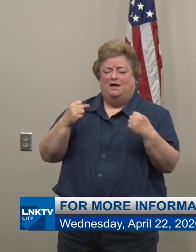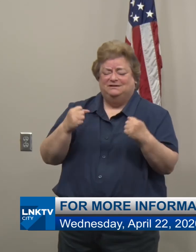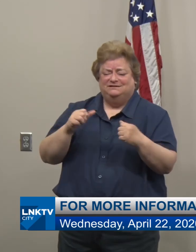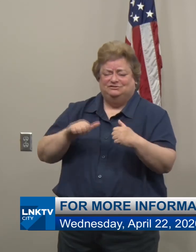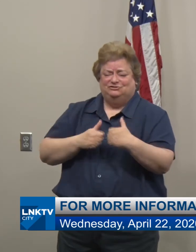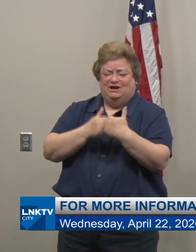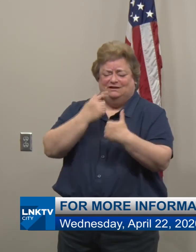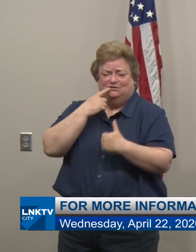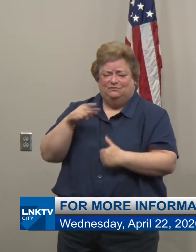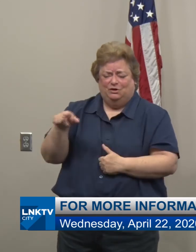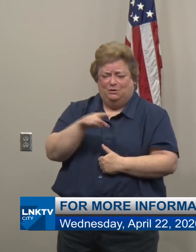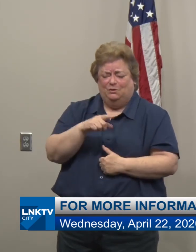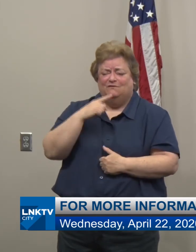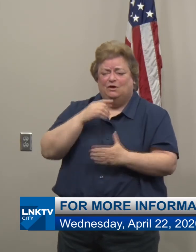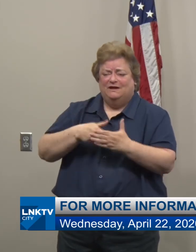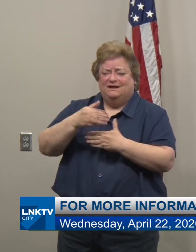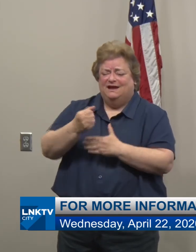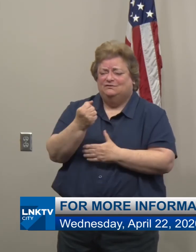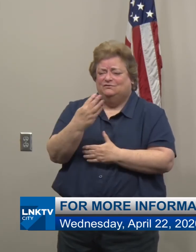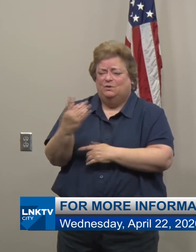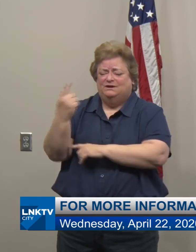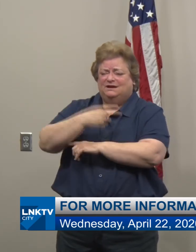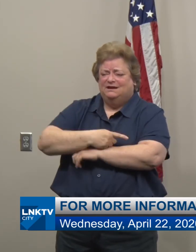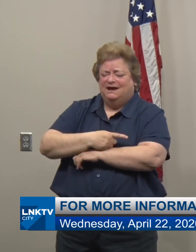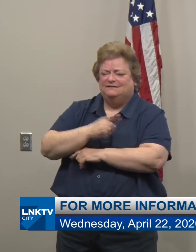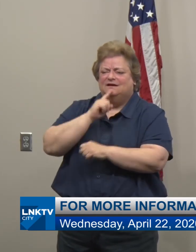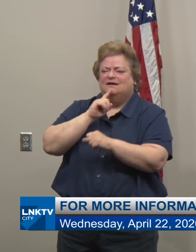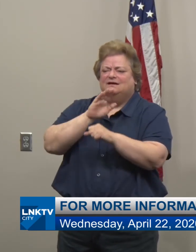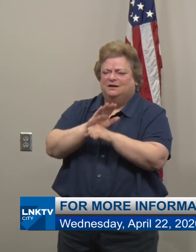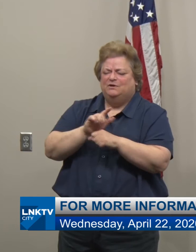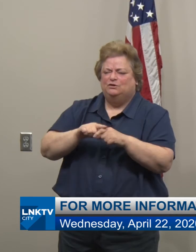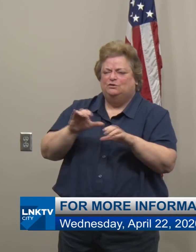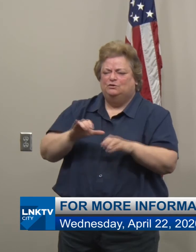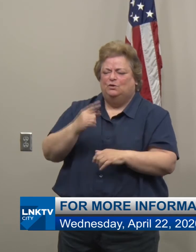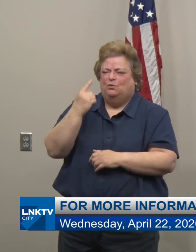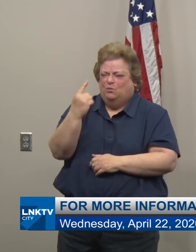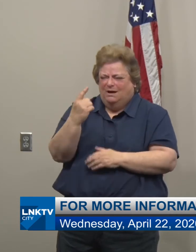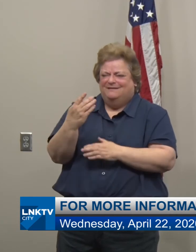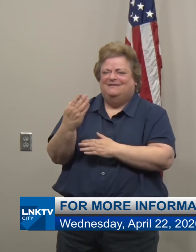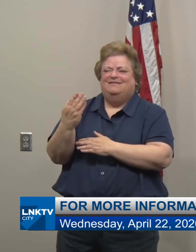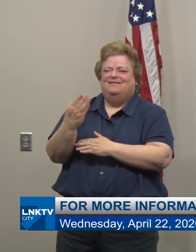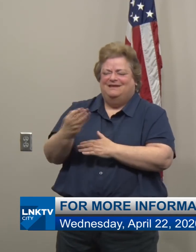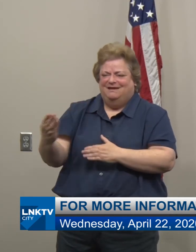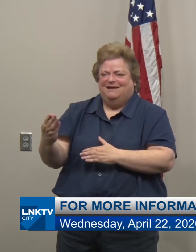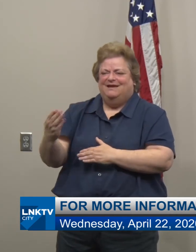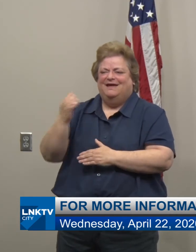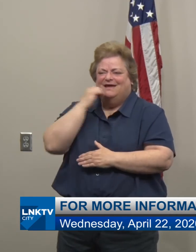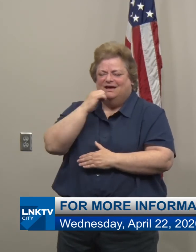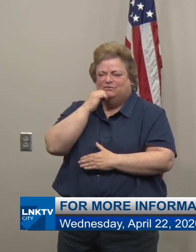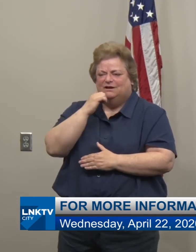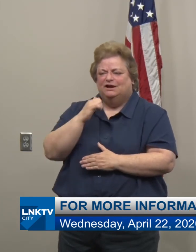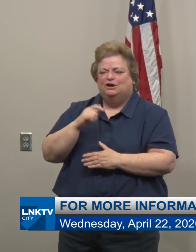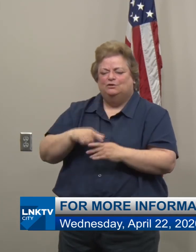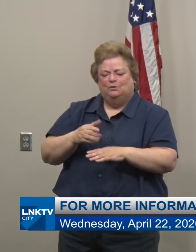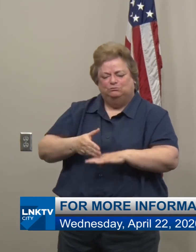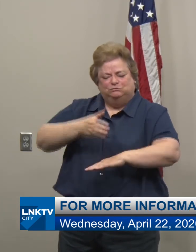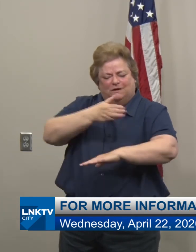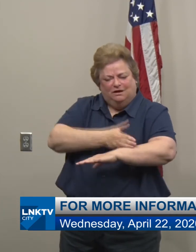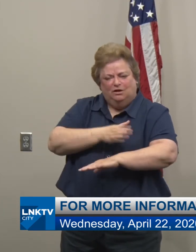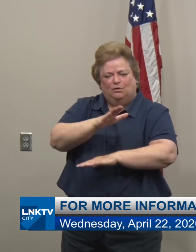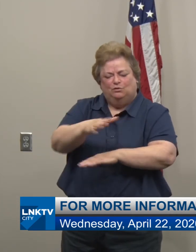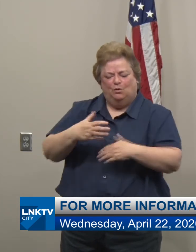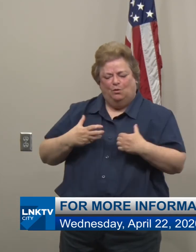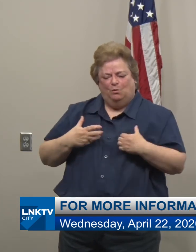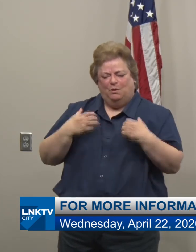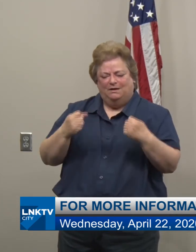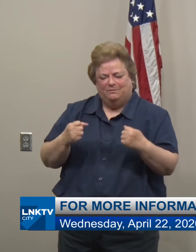For the next 14 days, commit to doing at least one thing per day that will advance your own well-being and help you cope with the